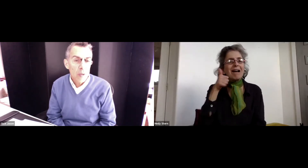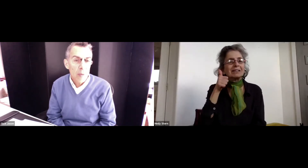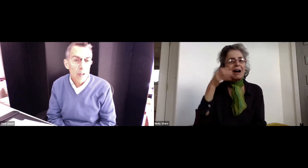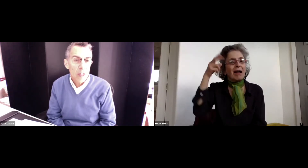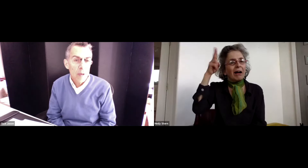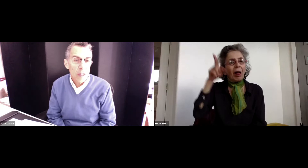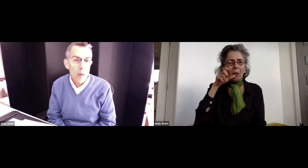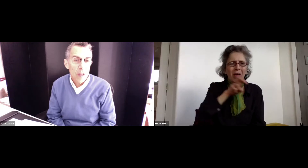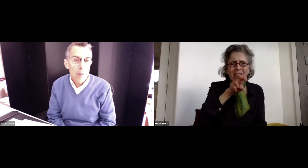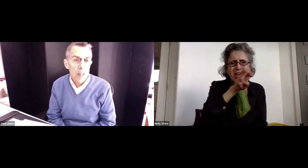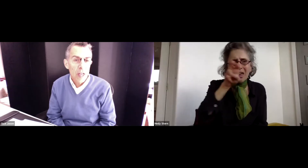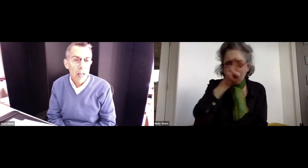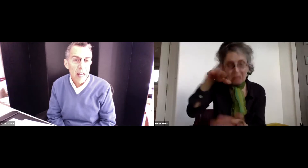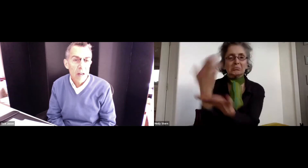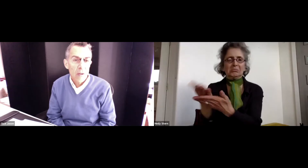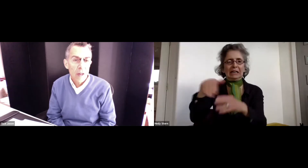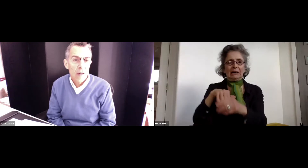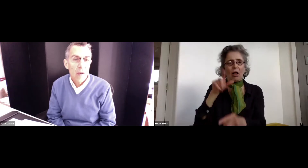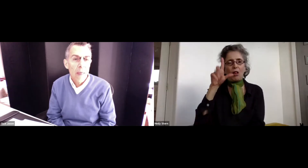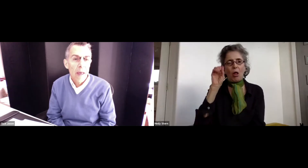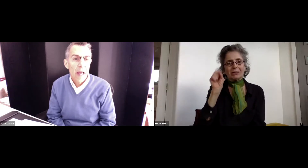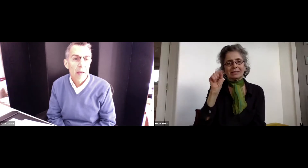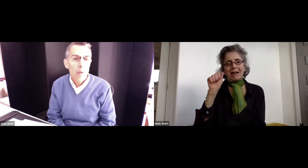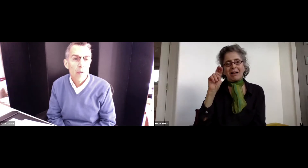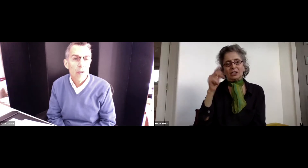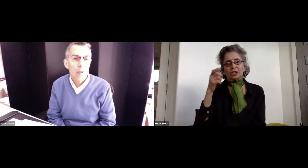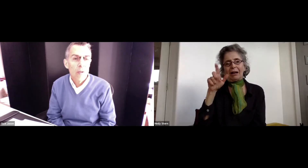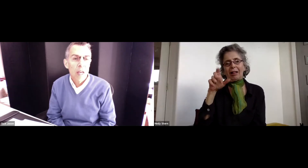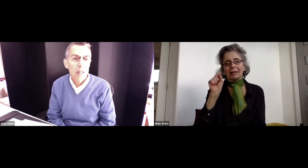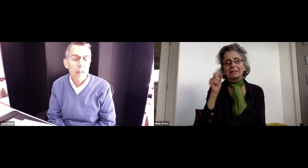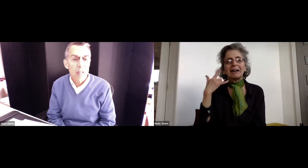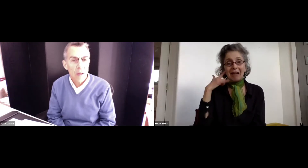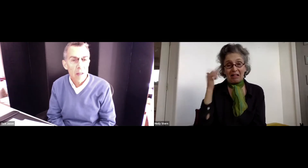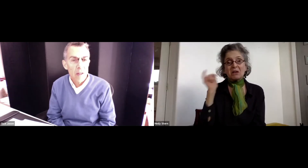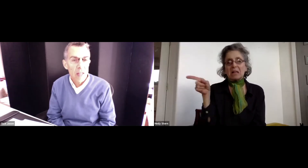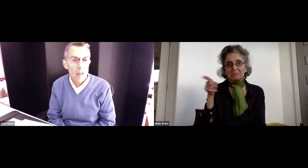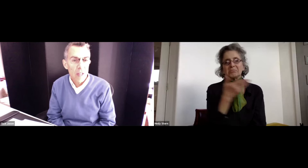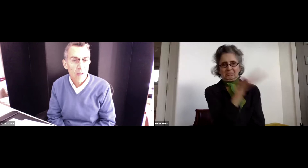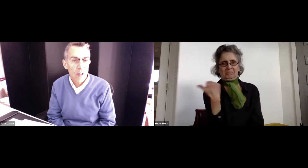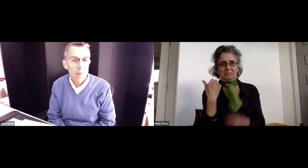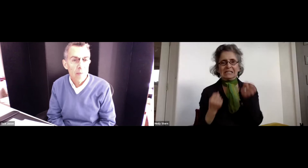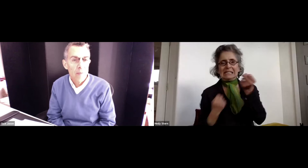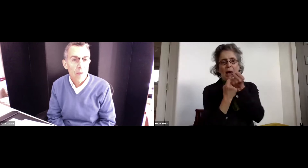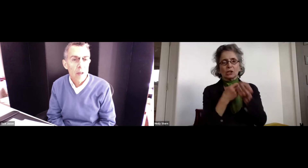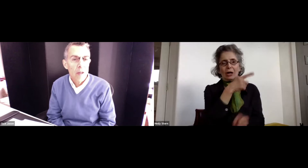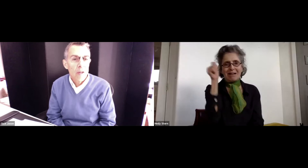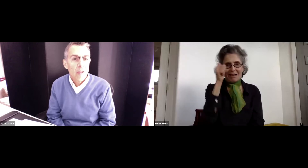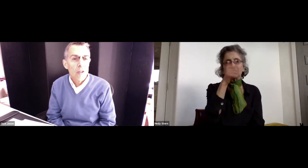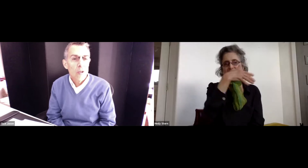to immigrate to America because she had an aunt and uncle there and able to settle in Los Angeles, California. So she was